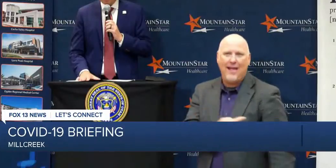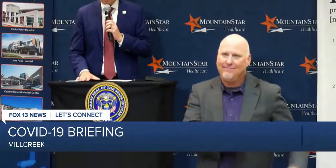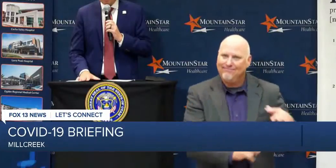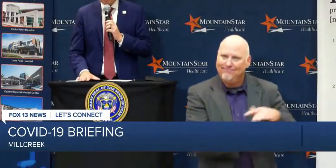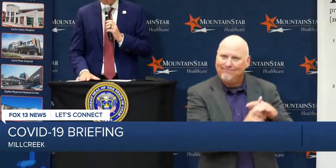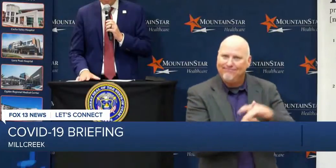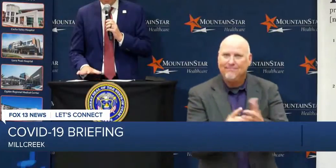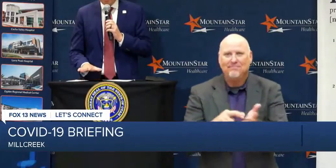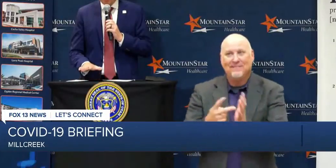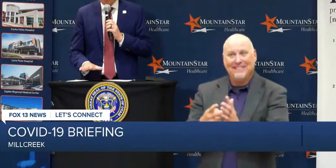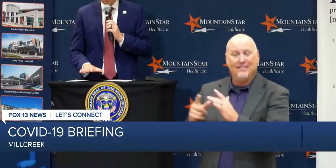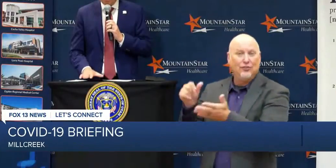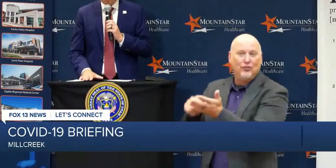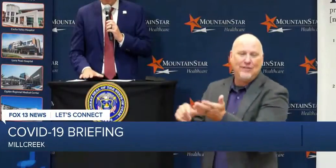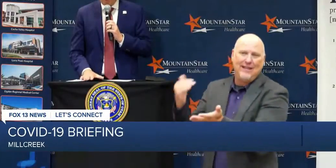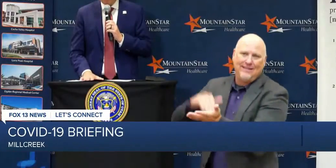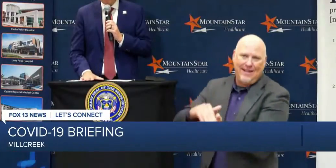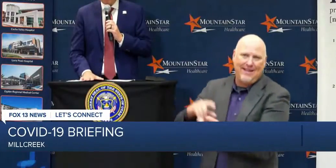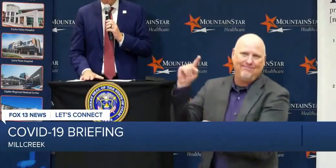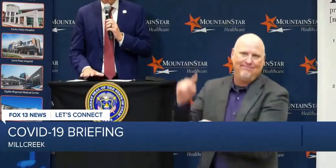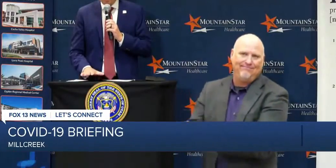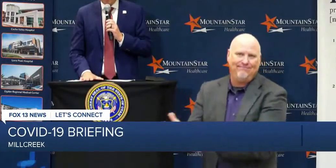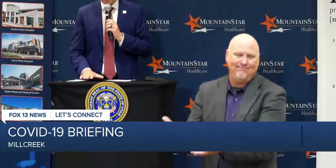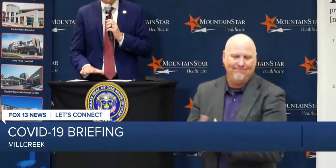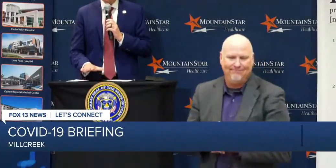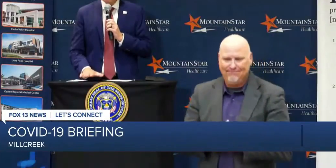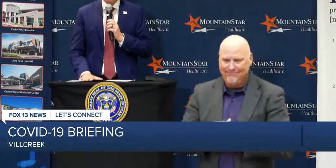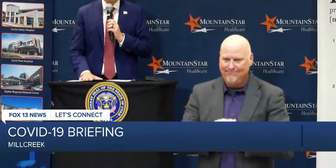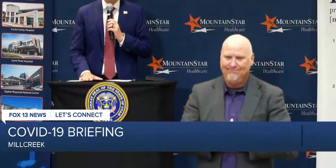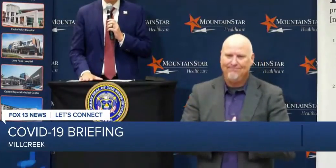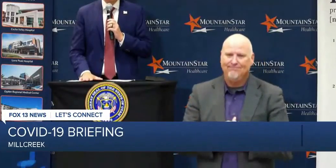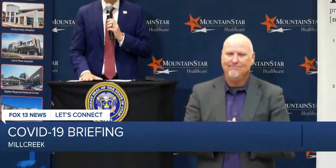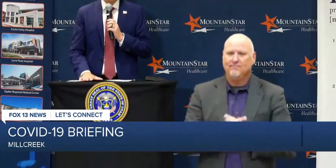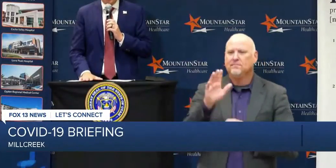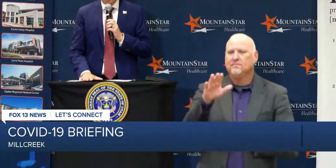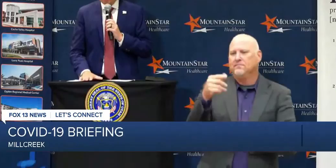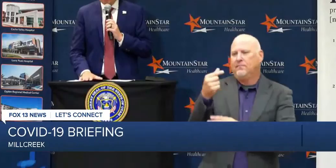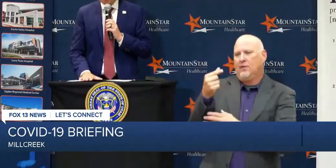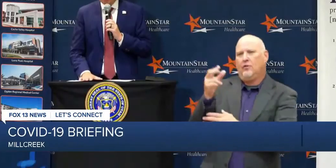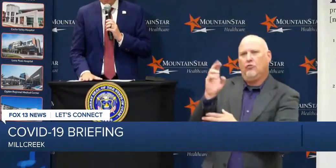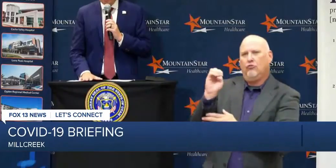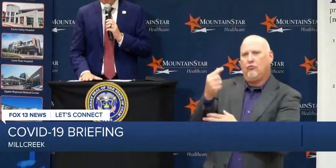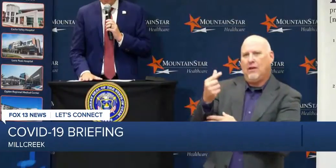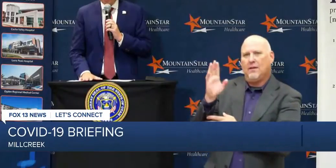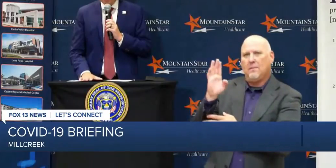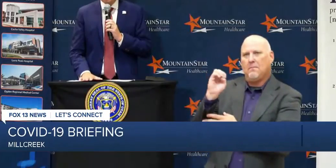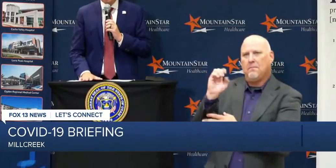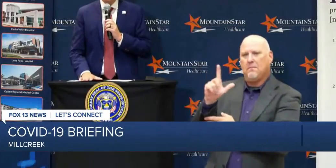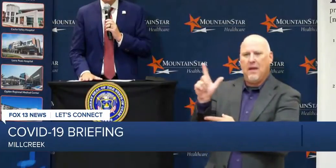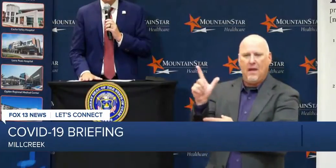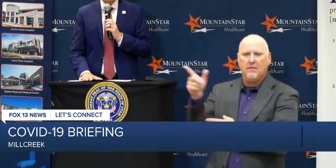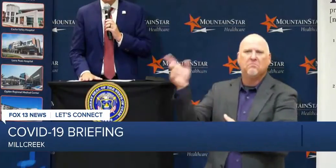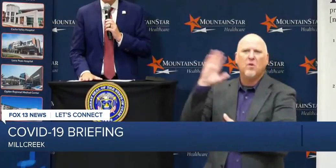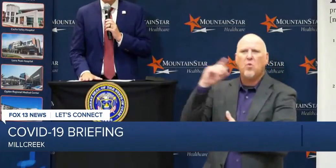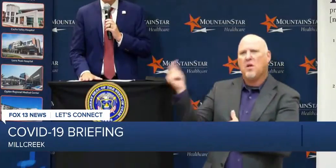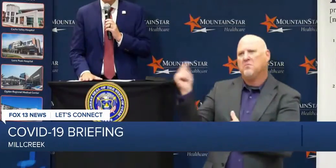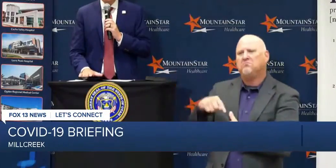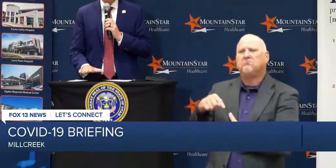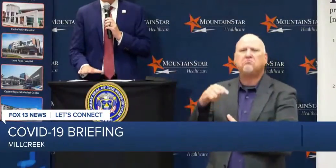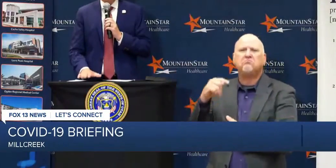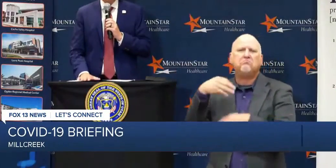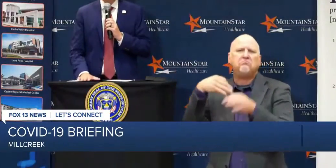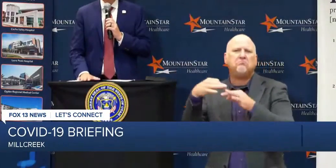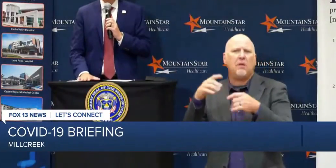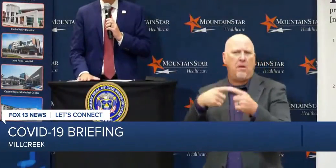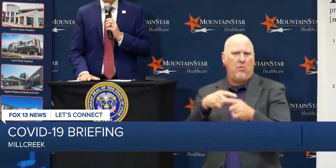about our vaccine numbers, and then we'll have Dr. Hoffman talk about the Delta variant and some of those breakthrough cases that I mentioned